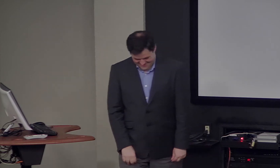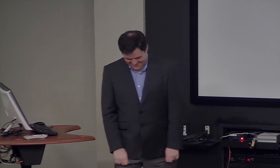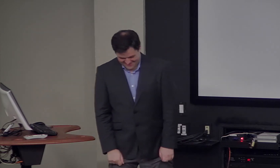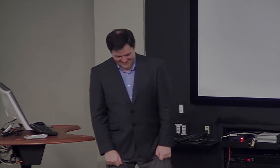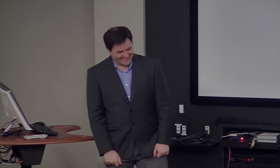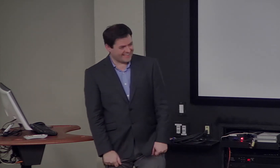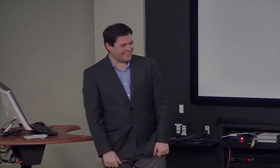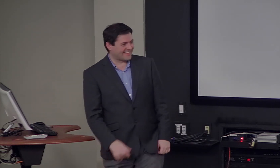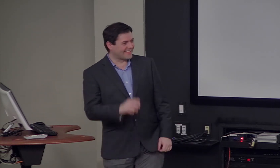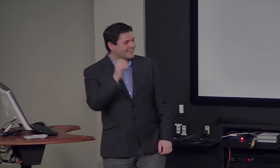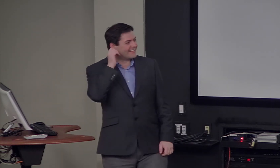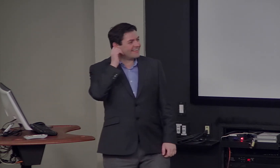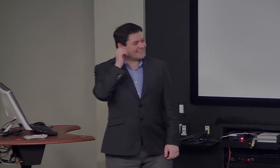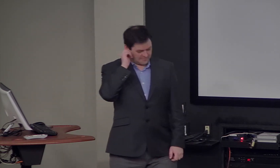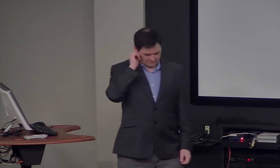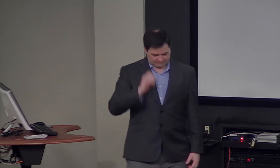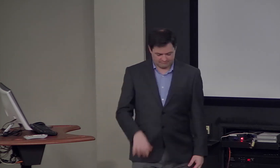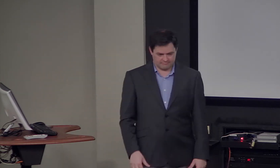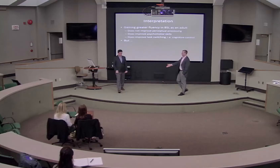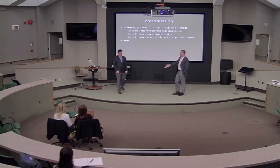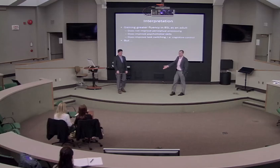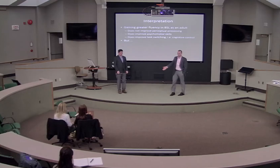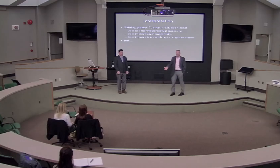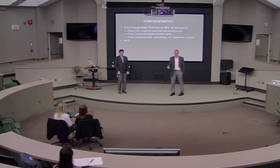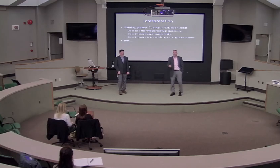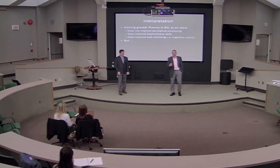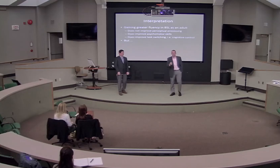now from our respondent.